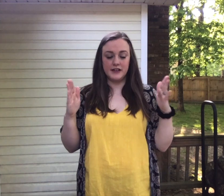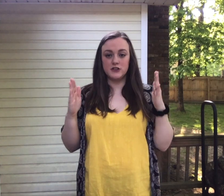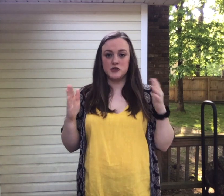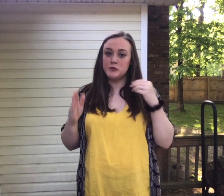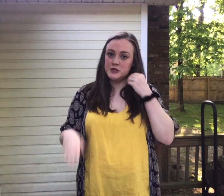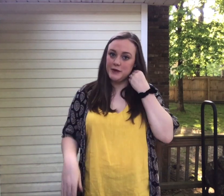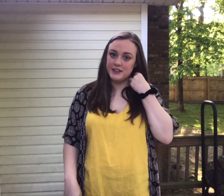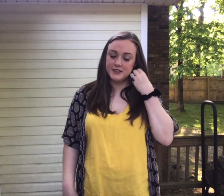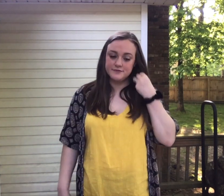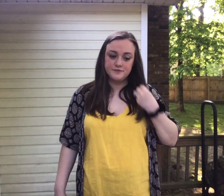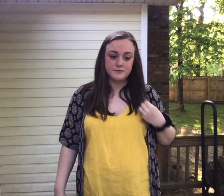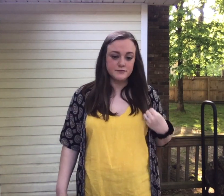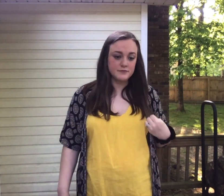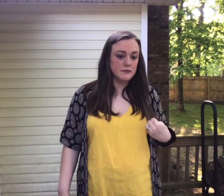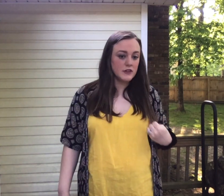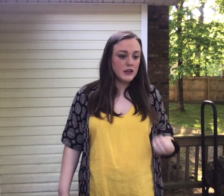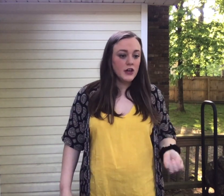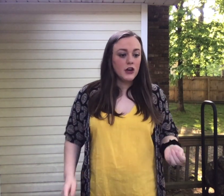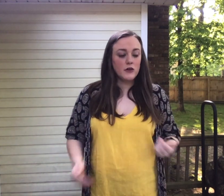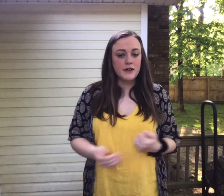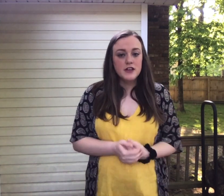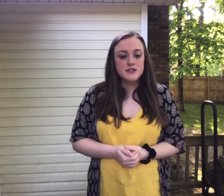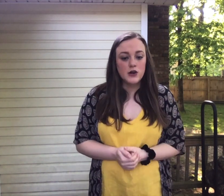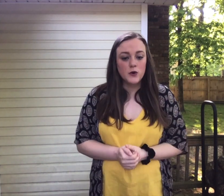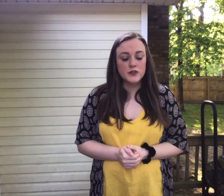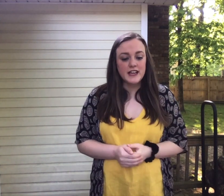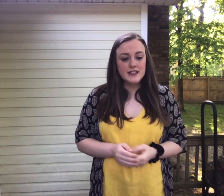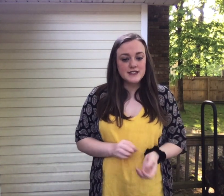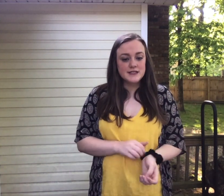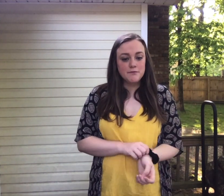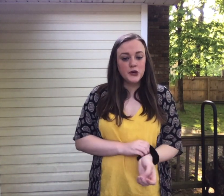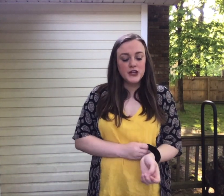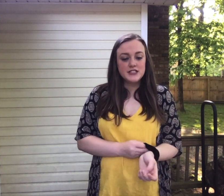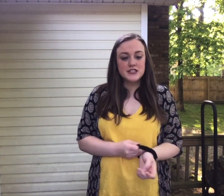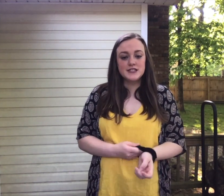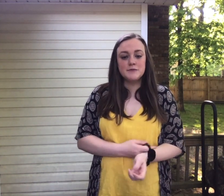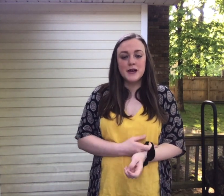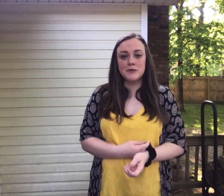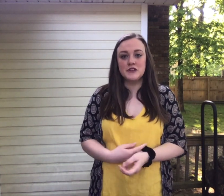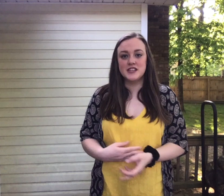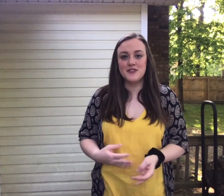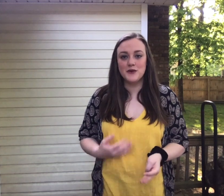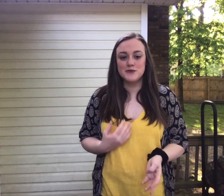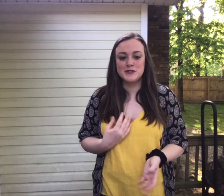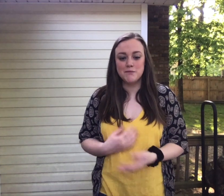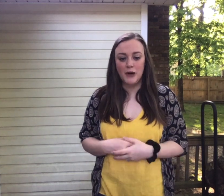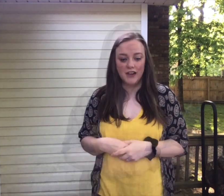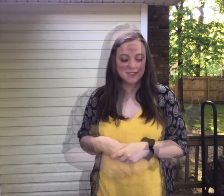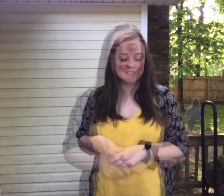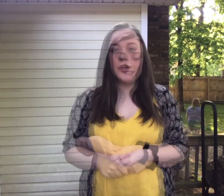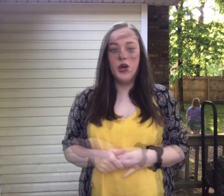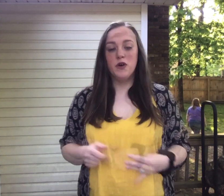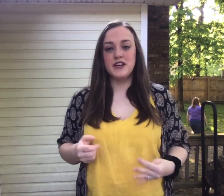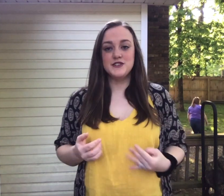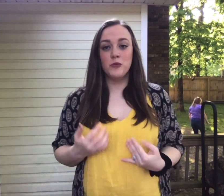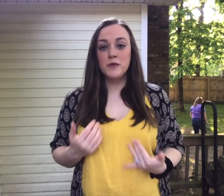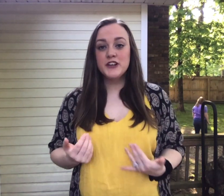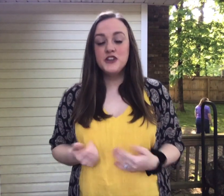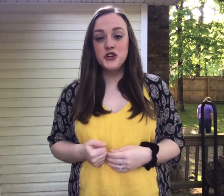signer's perspective. Okay, so let's put some numbers in those boxes. Okay, so what we're gonna do is I'm